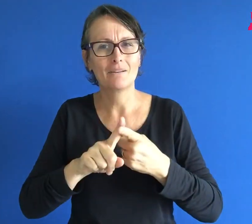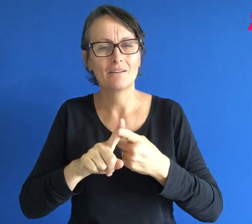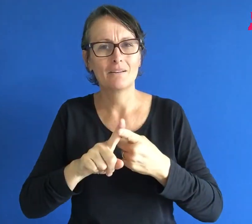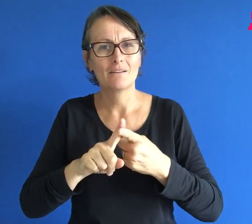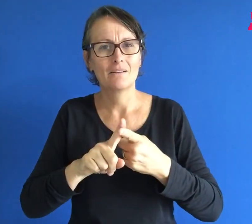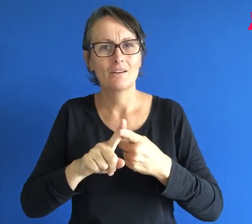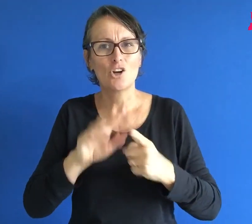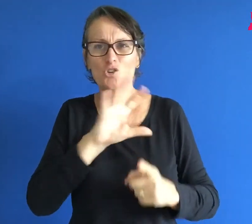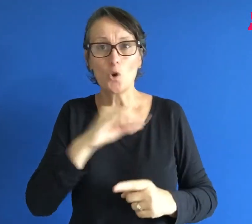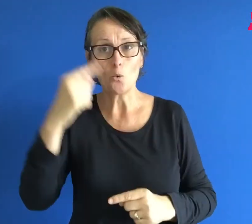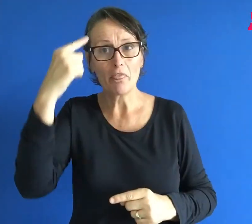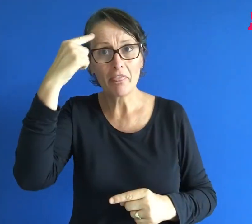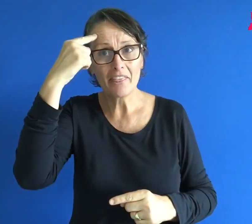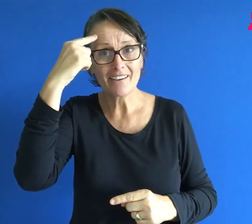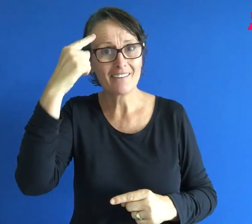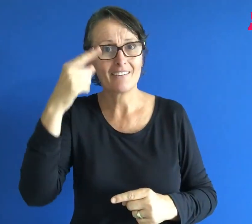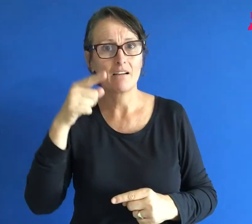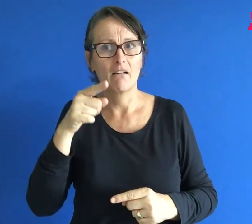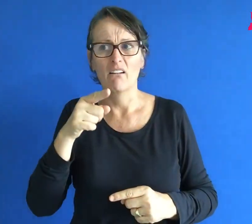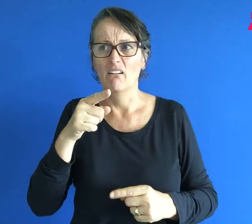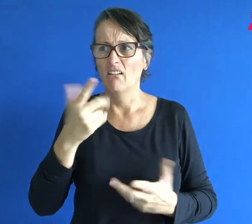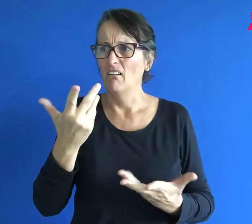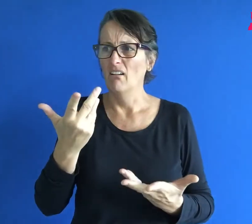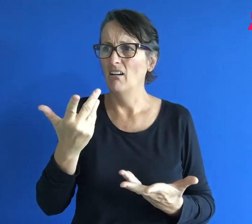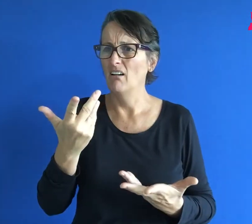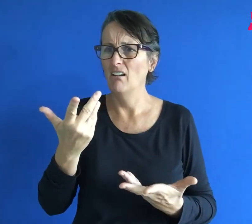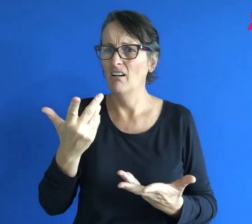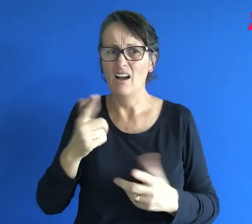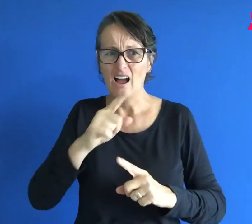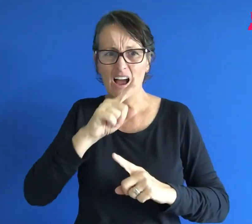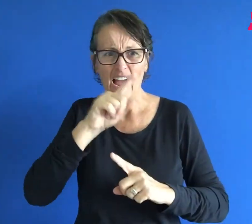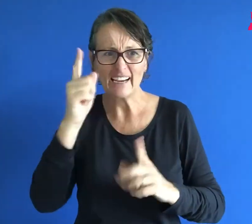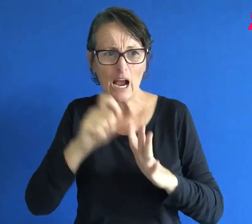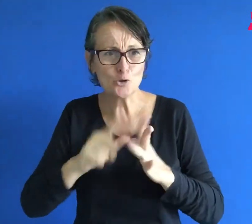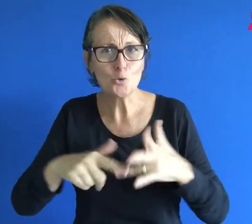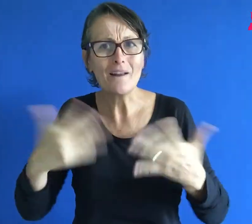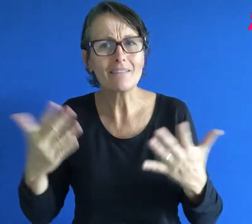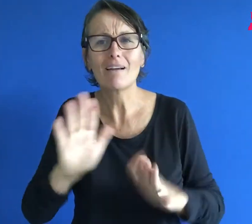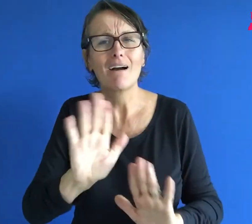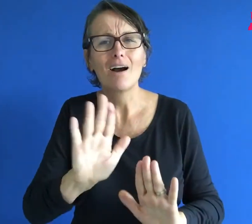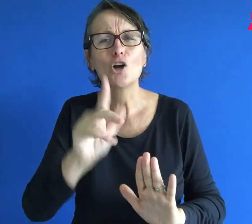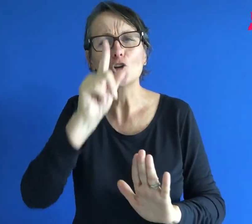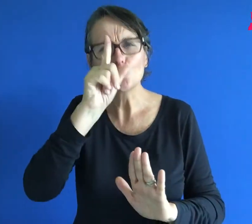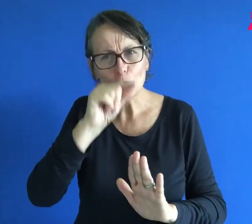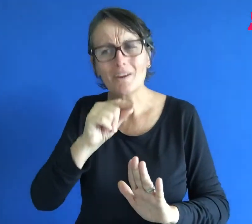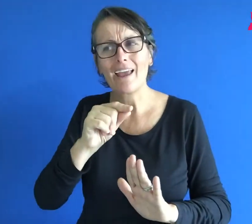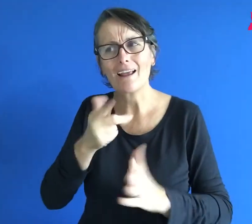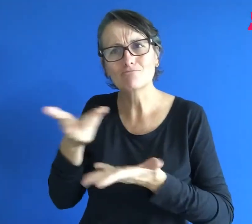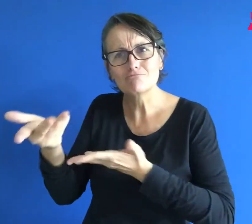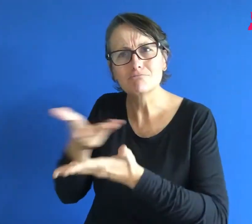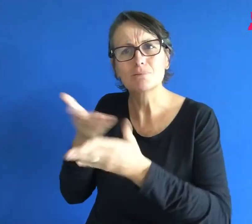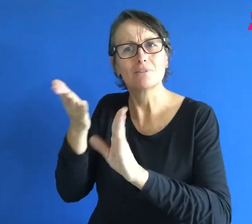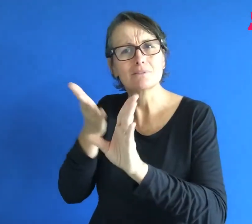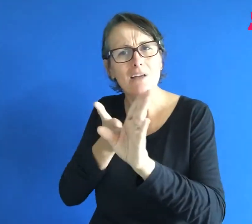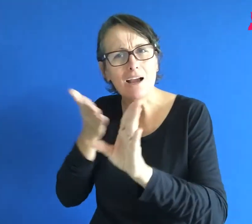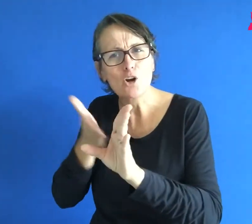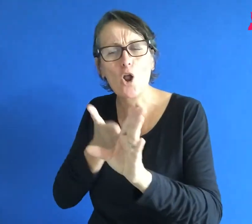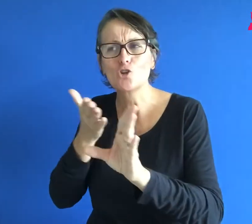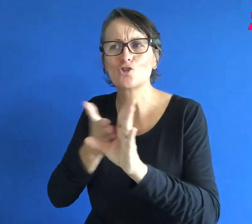think there's an end and it stops. You know, be open to further investigations, conversations, experiences along the way, because they're